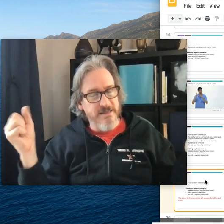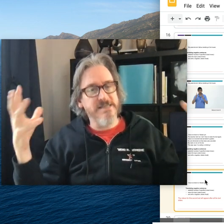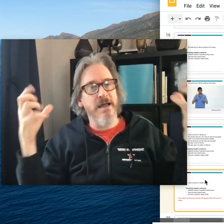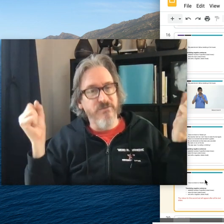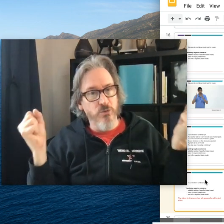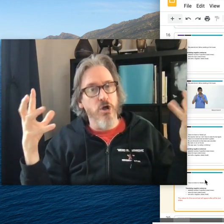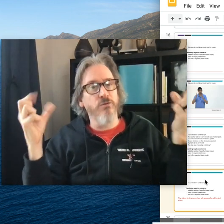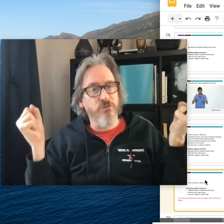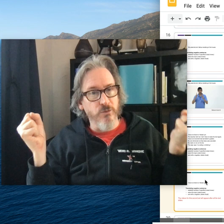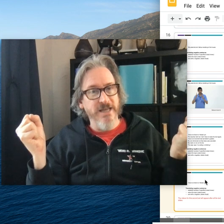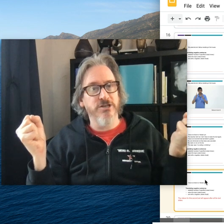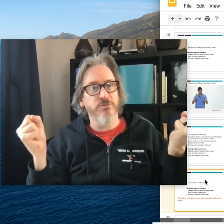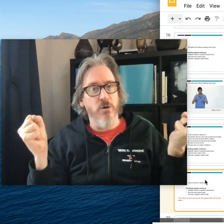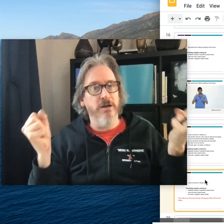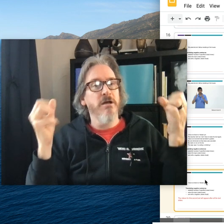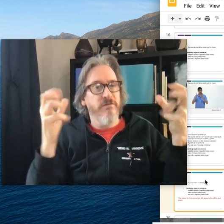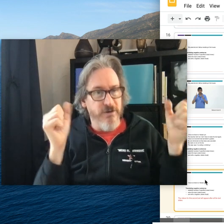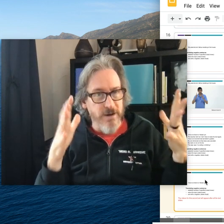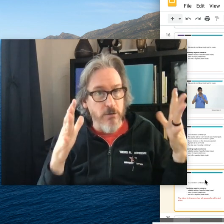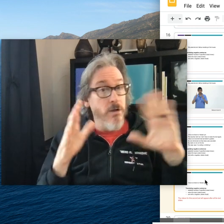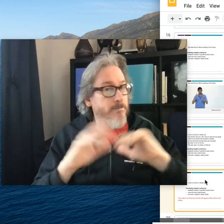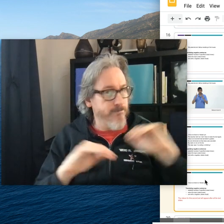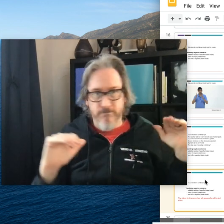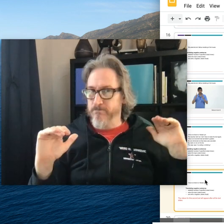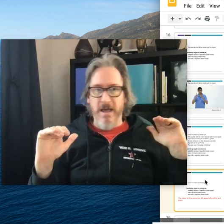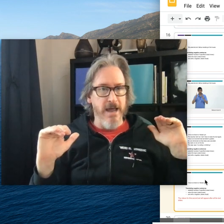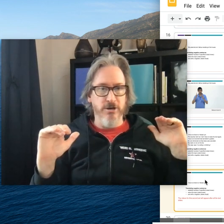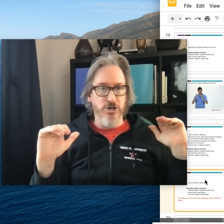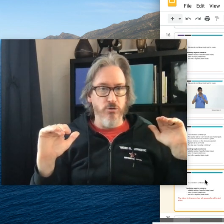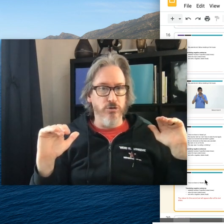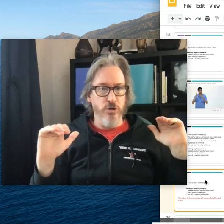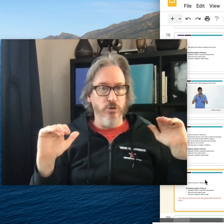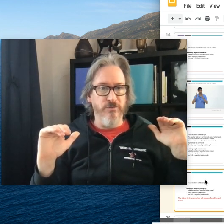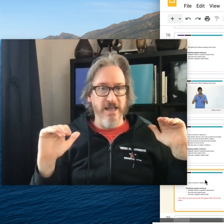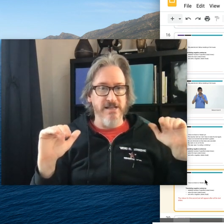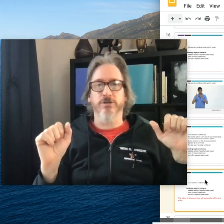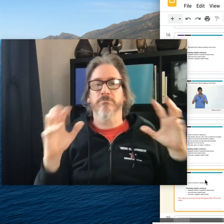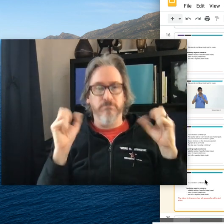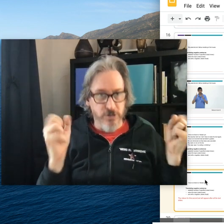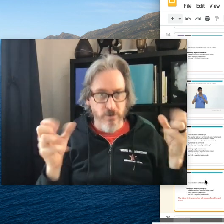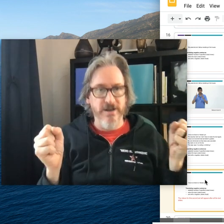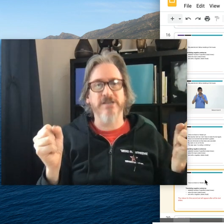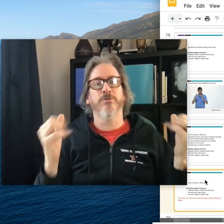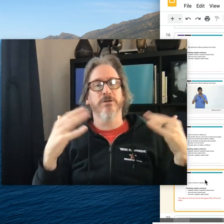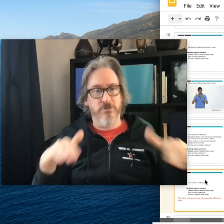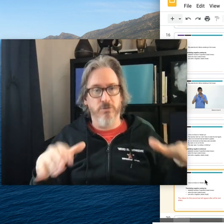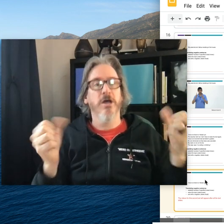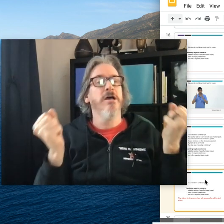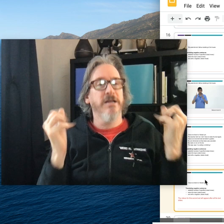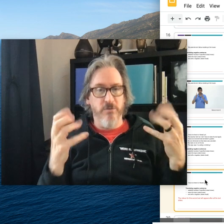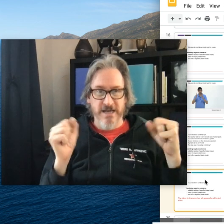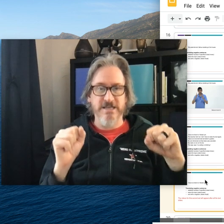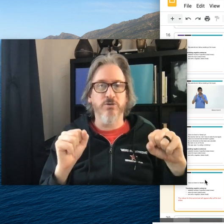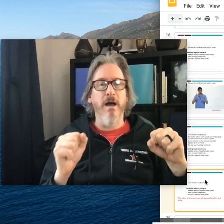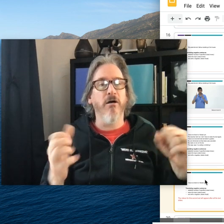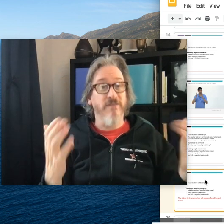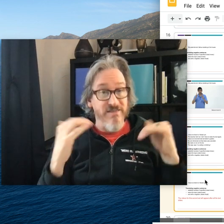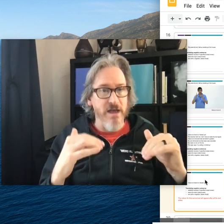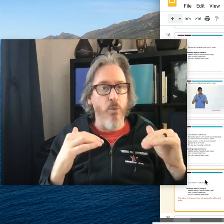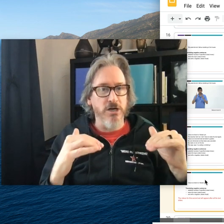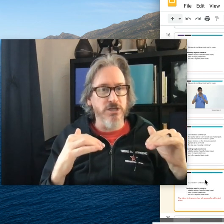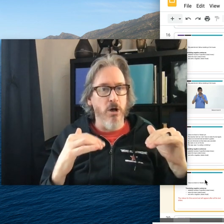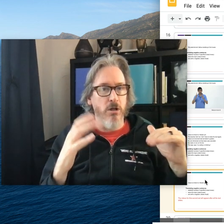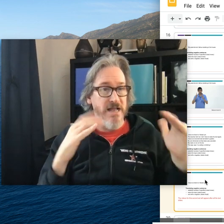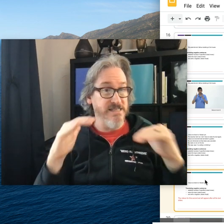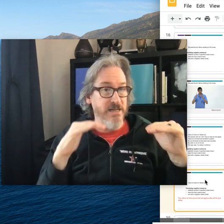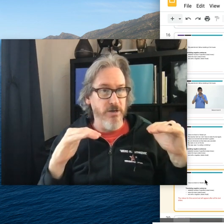So I think this time, if you go through each one, figure it out, and don't look for the answer. Go to the next one. Don't get to 12,